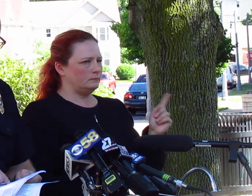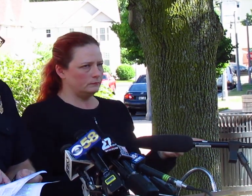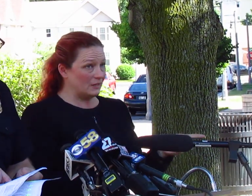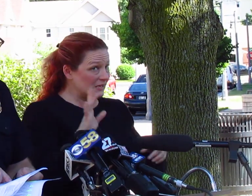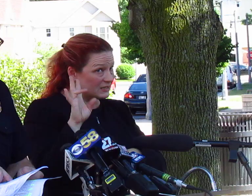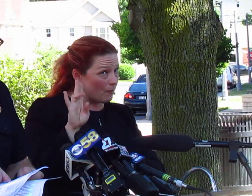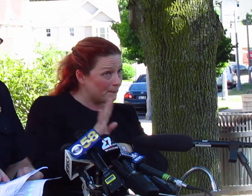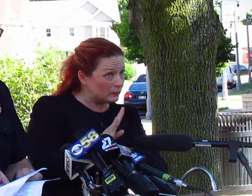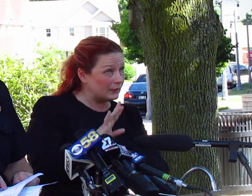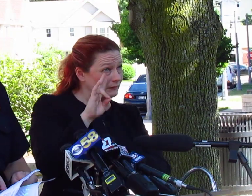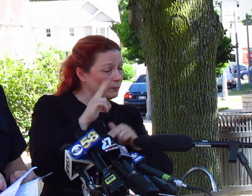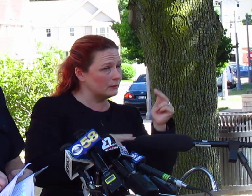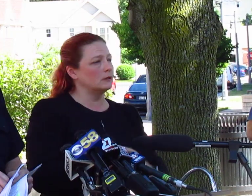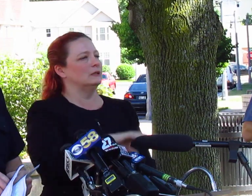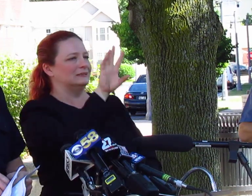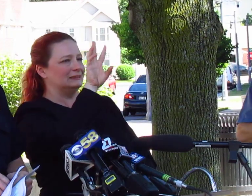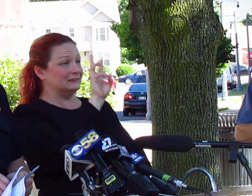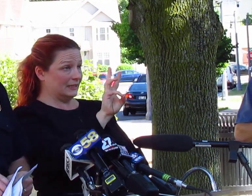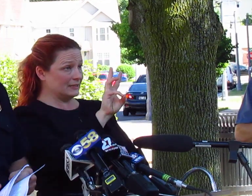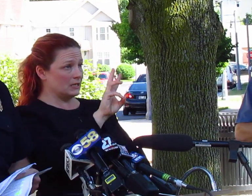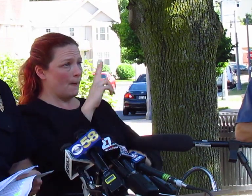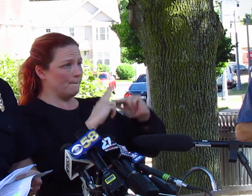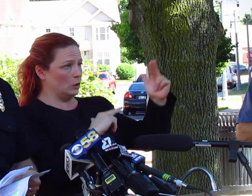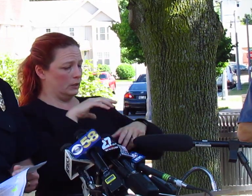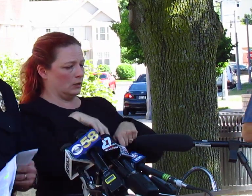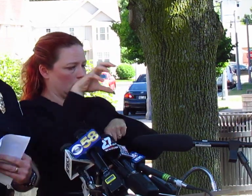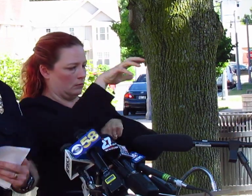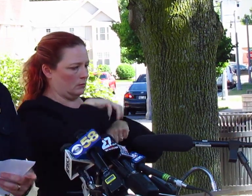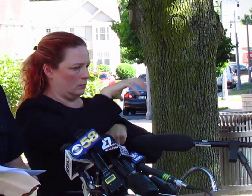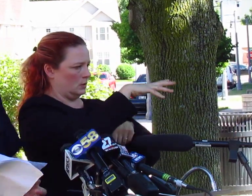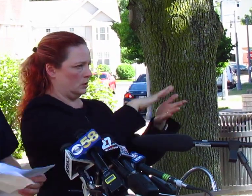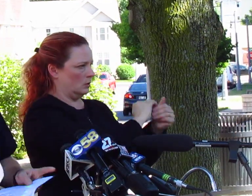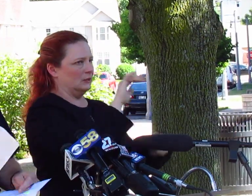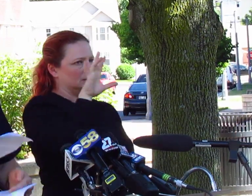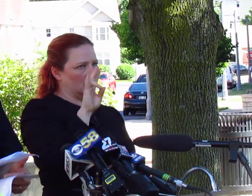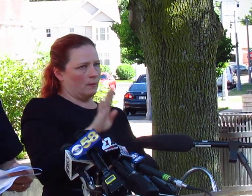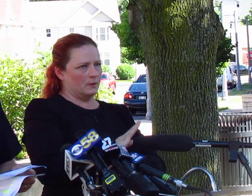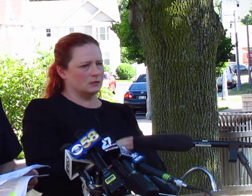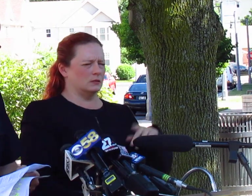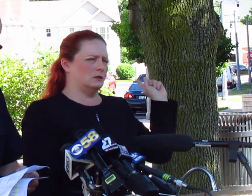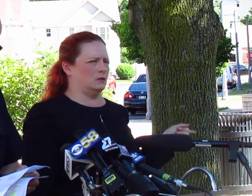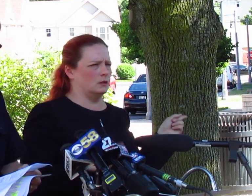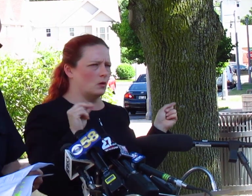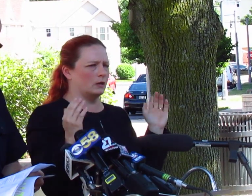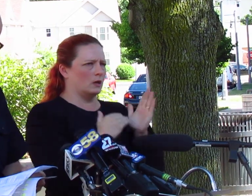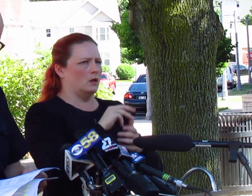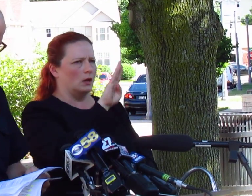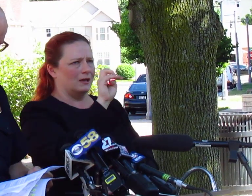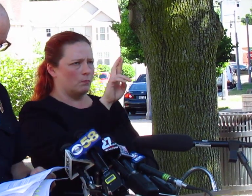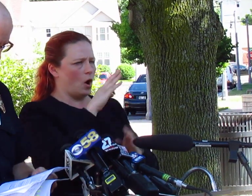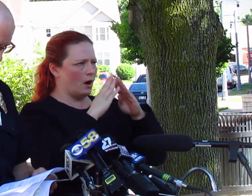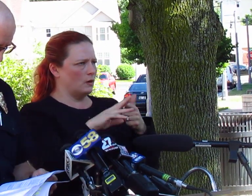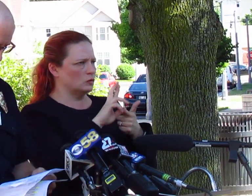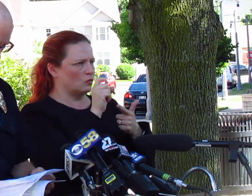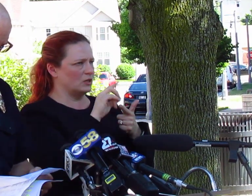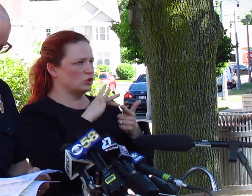businesses? Six buildings, seven businesses. You're welcome. No, it's still, again, Bar House. Razor Sharp Screen